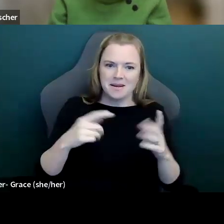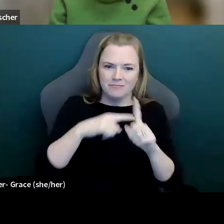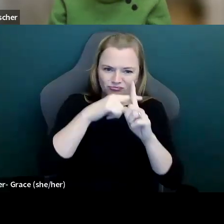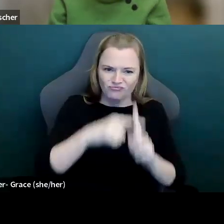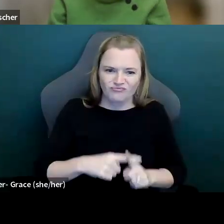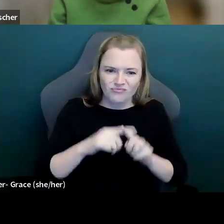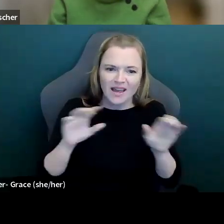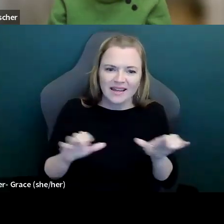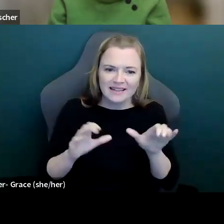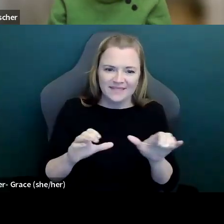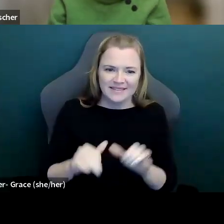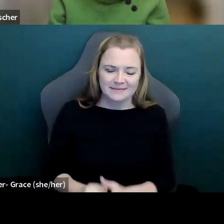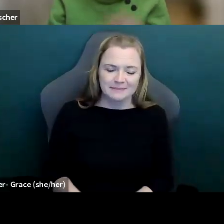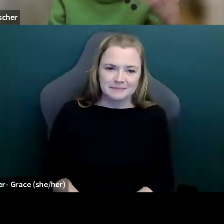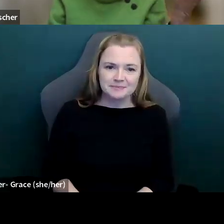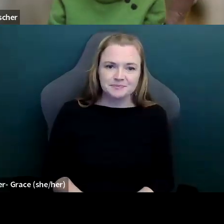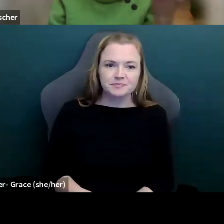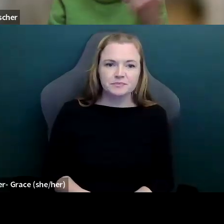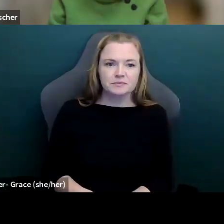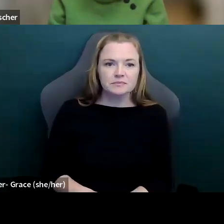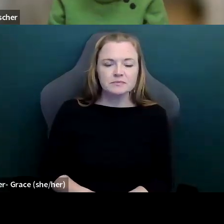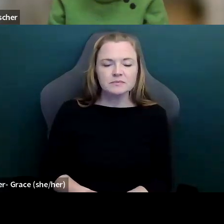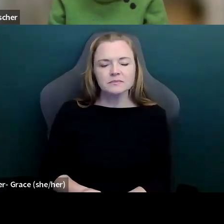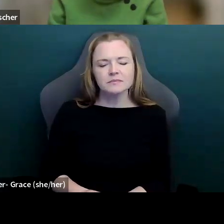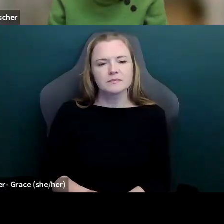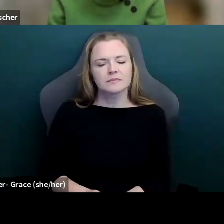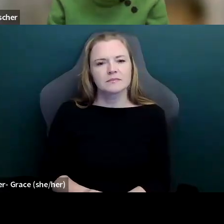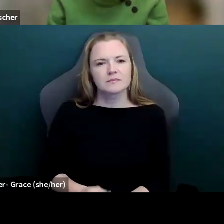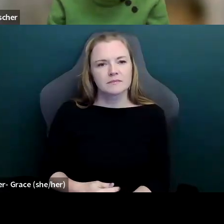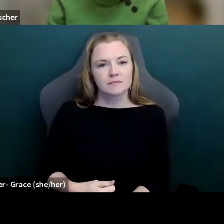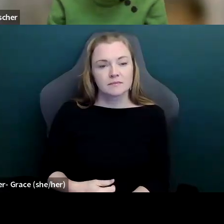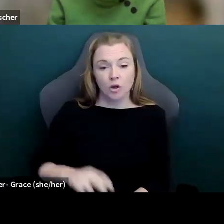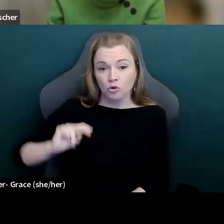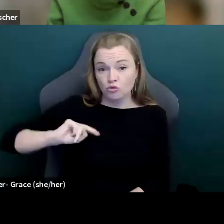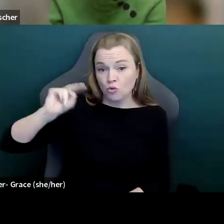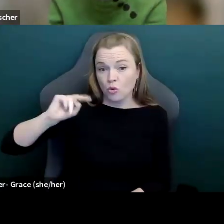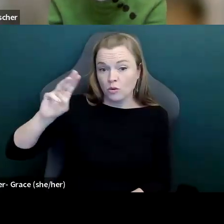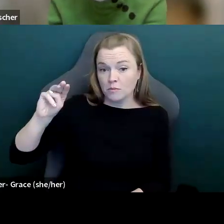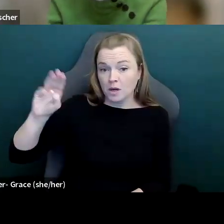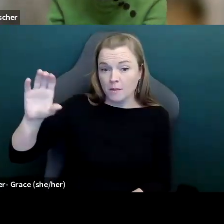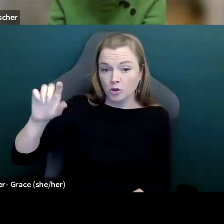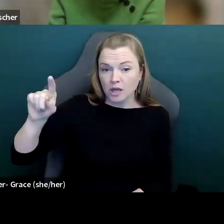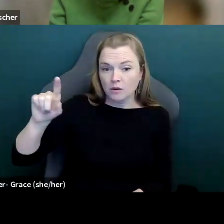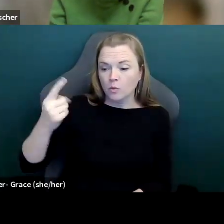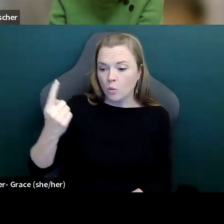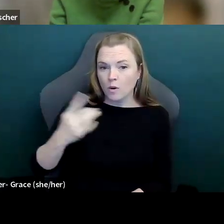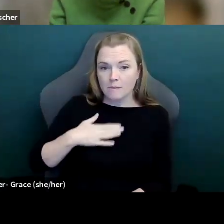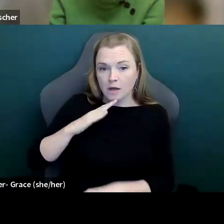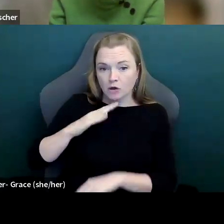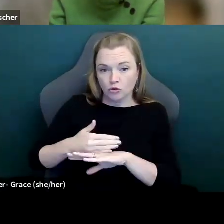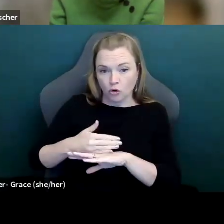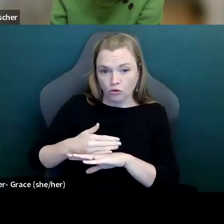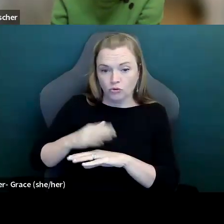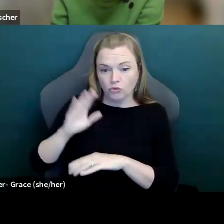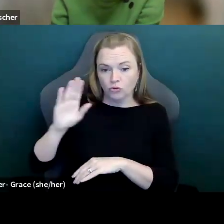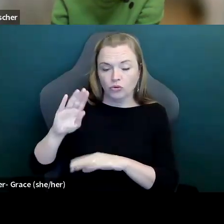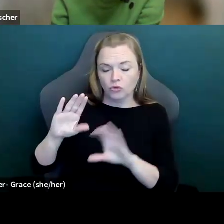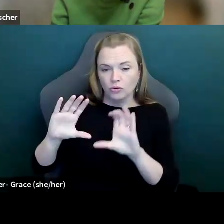activities. Um, Up in Upper Montgomery County, one of my daughter's classmates